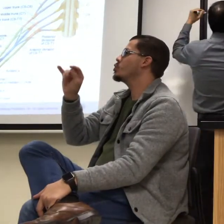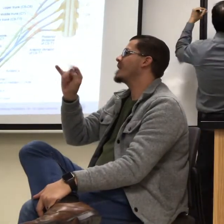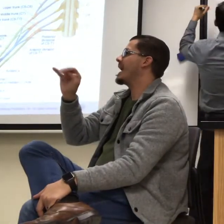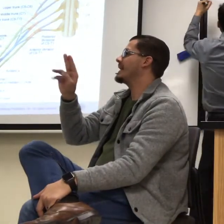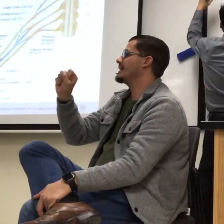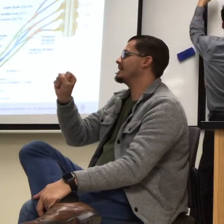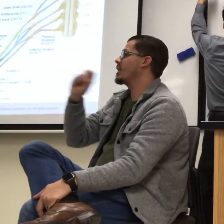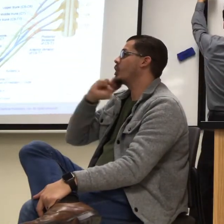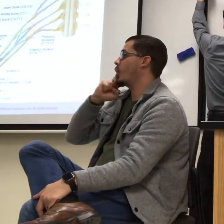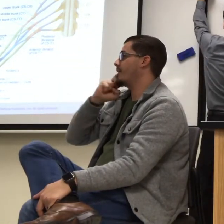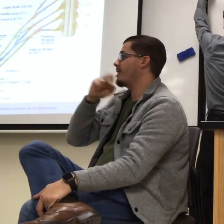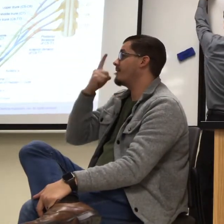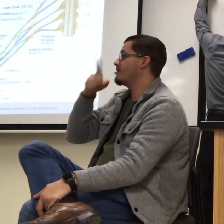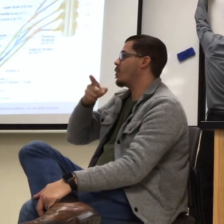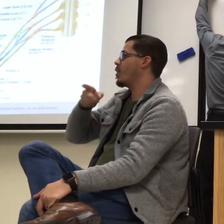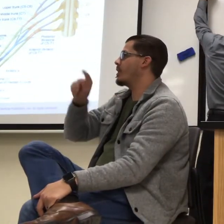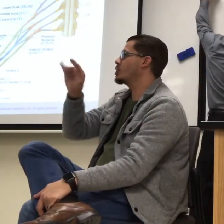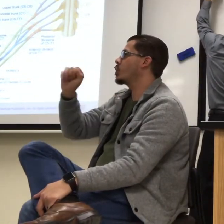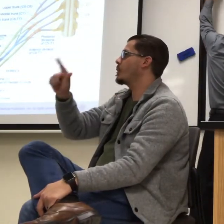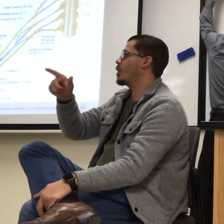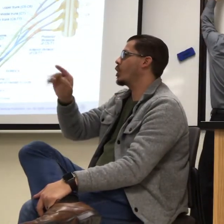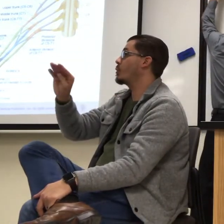For my terminal branches. I'm just naming them.